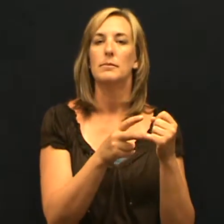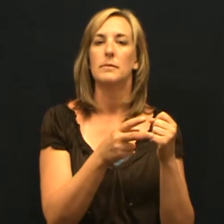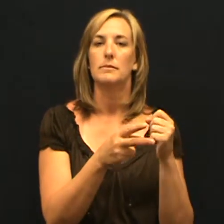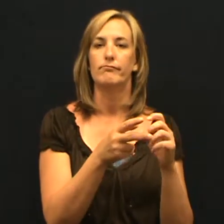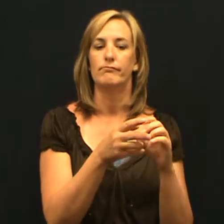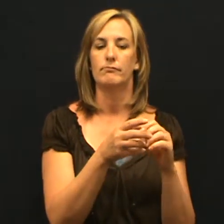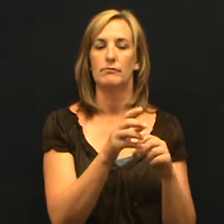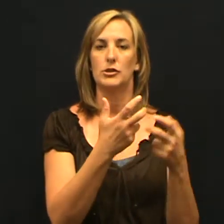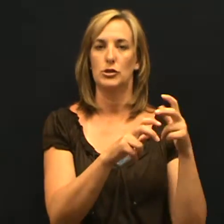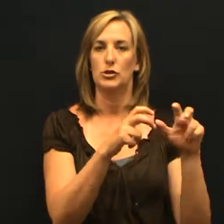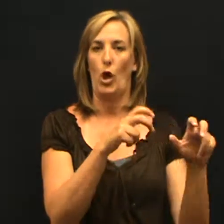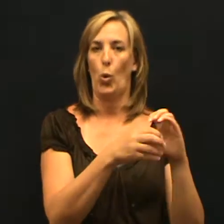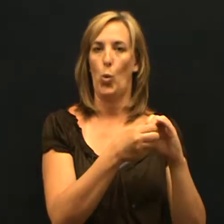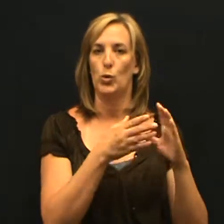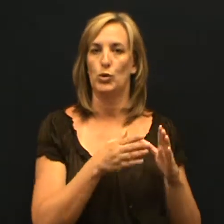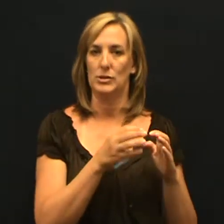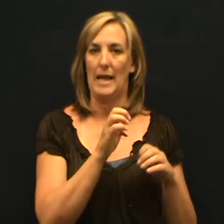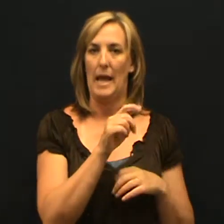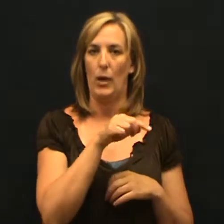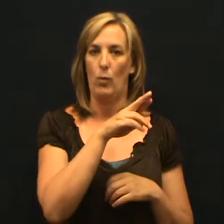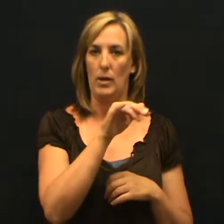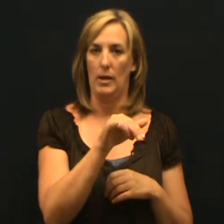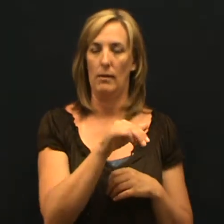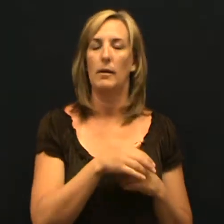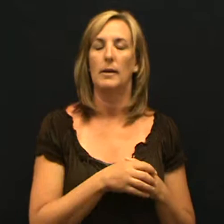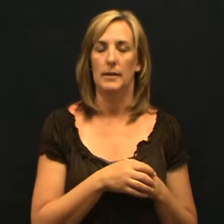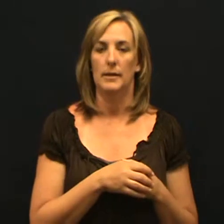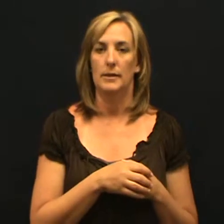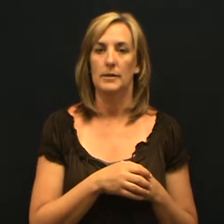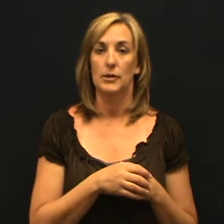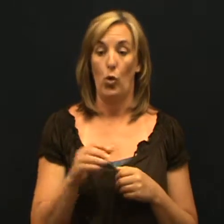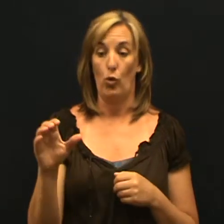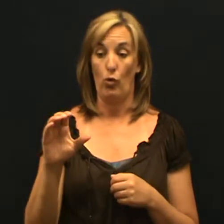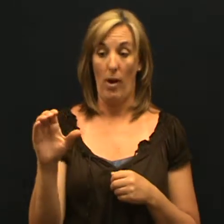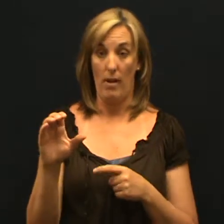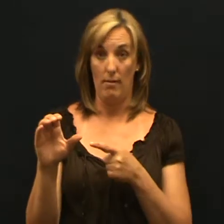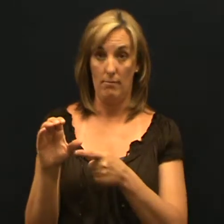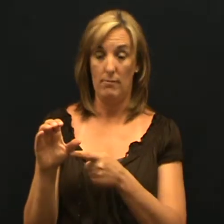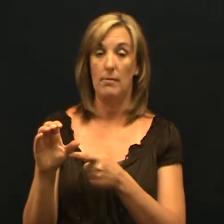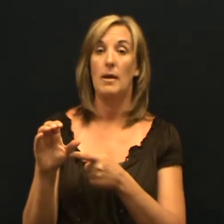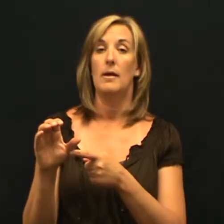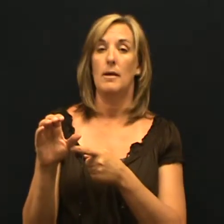$36,800,000. So we debit dividends declared, we credit dividends payable.